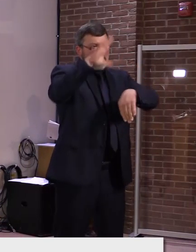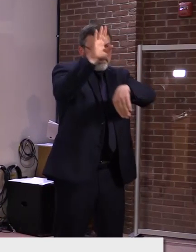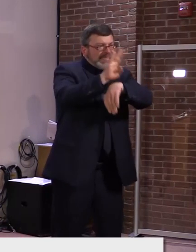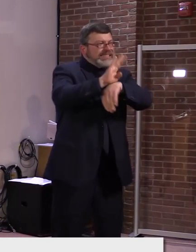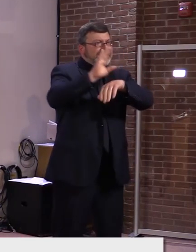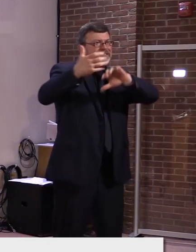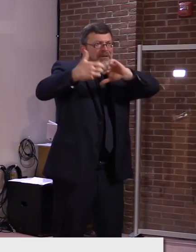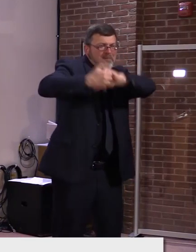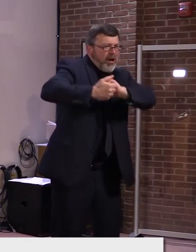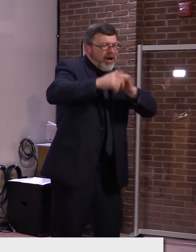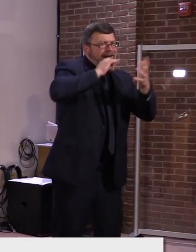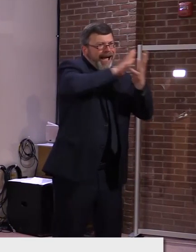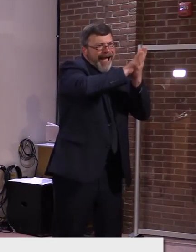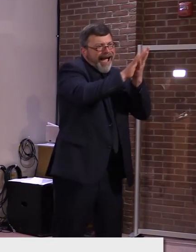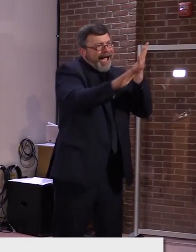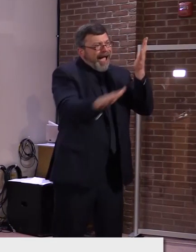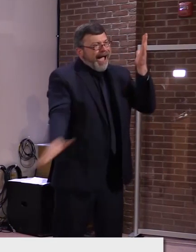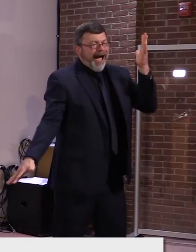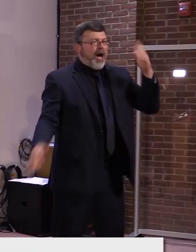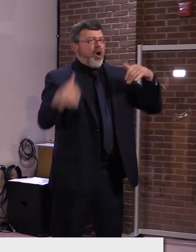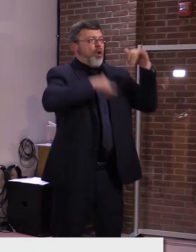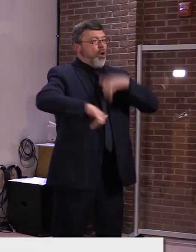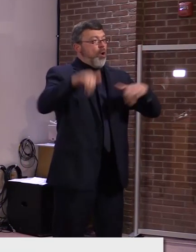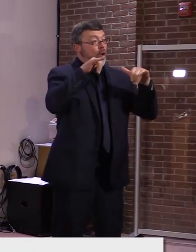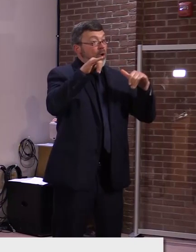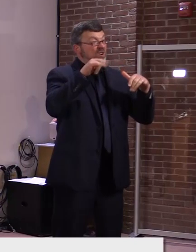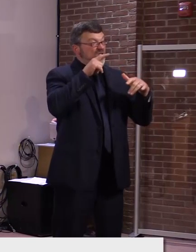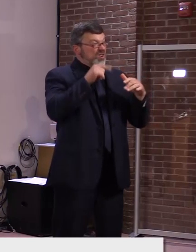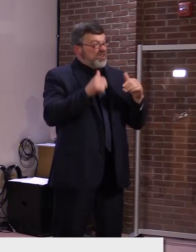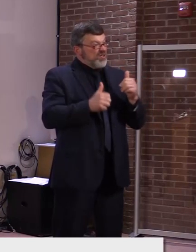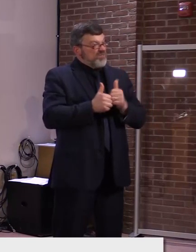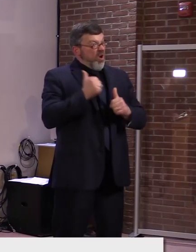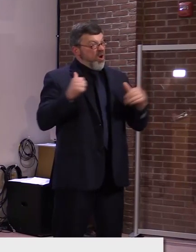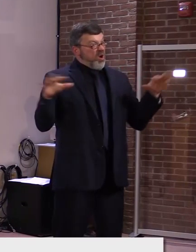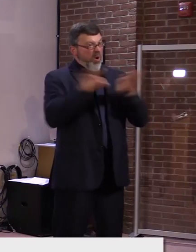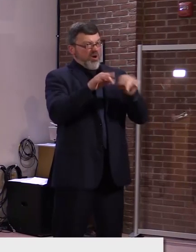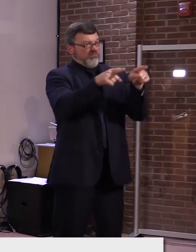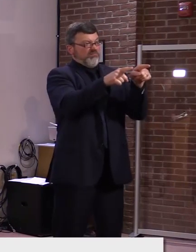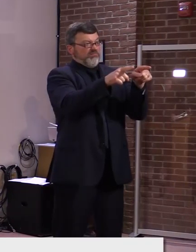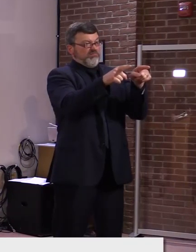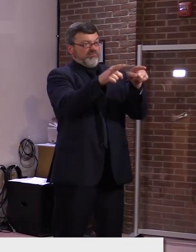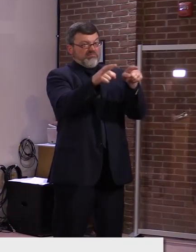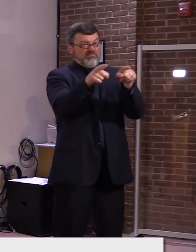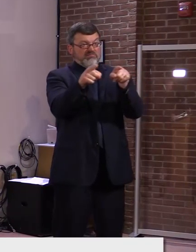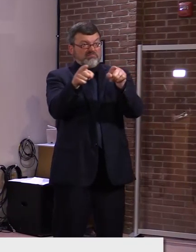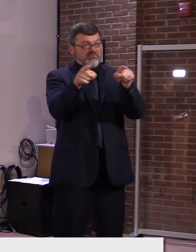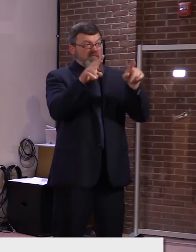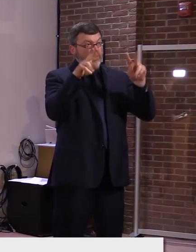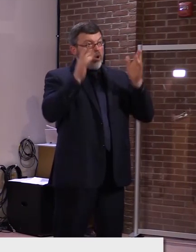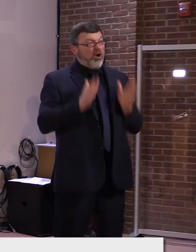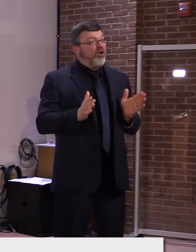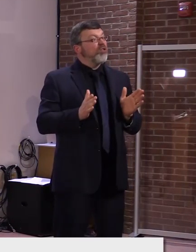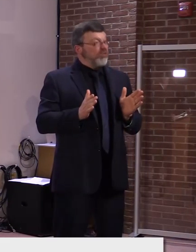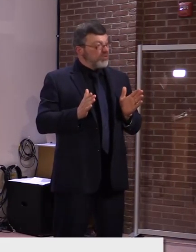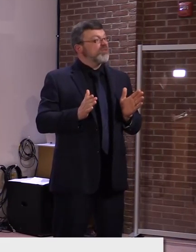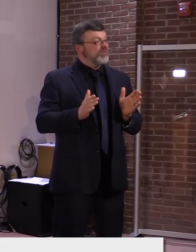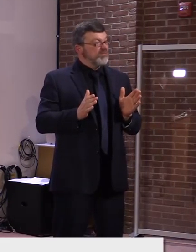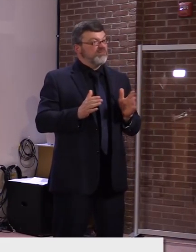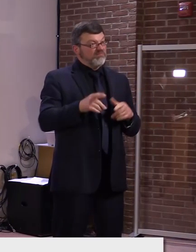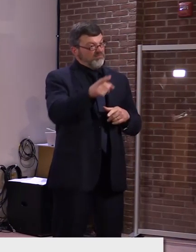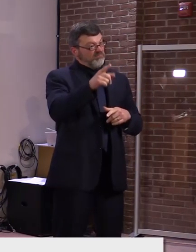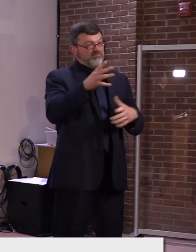importantly, it's because Vermonters have stepped up to do the right thing. As a result, last week we were able to move into step